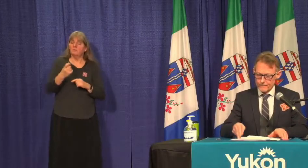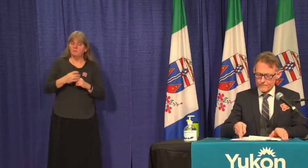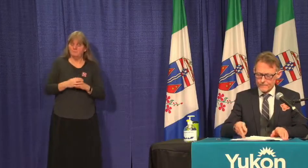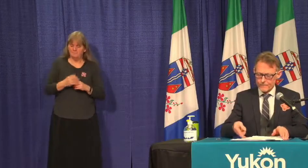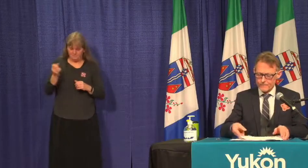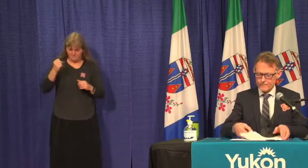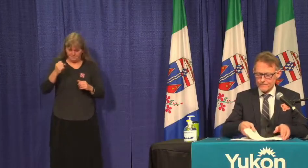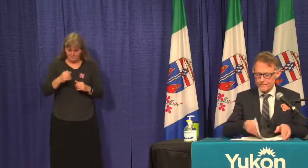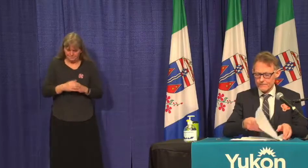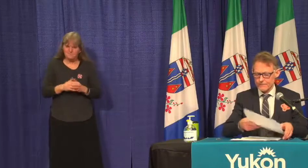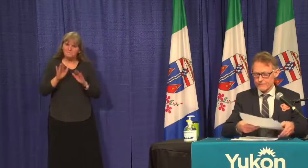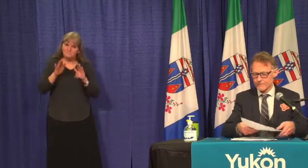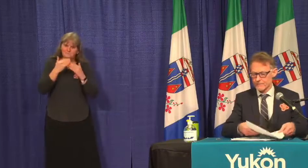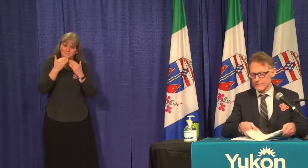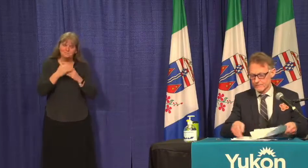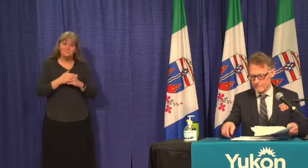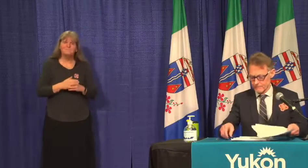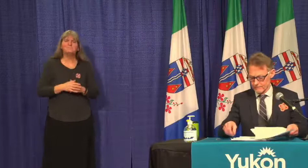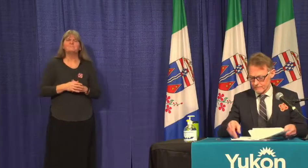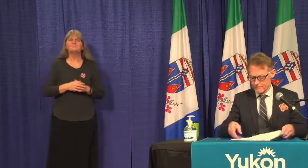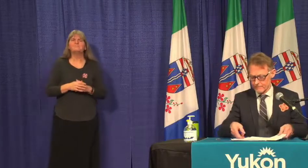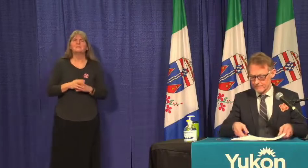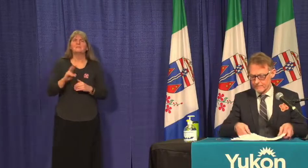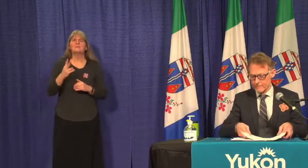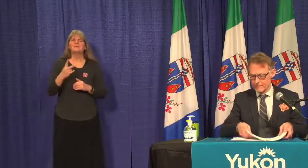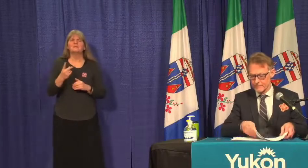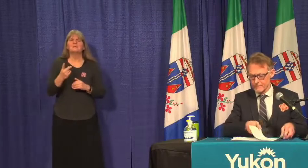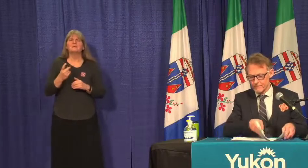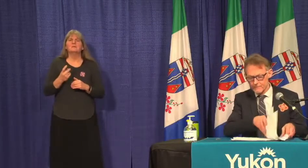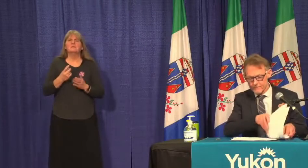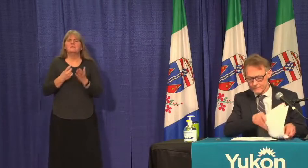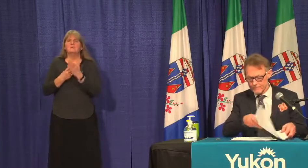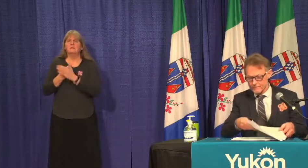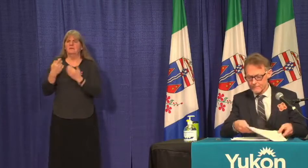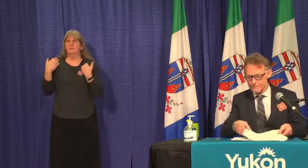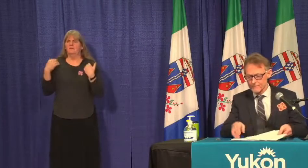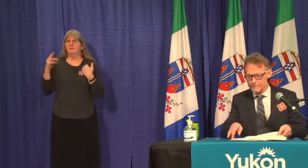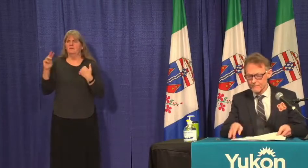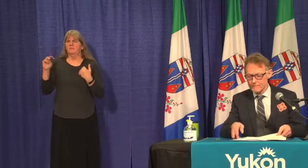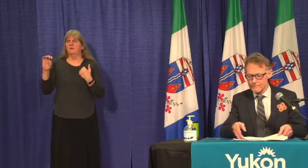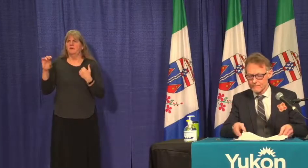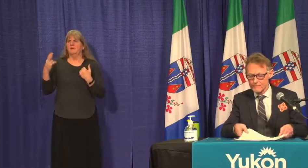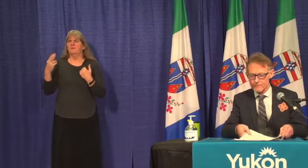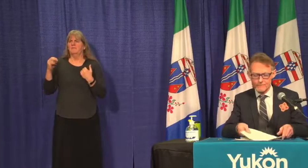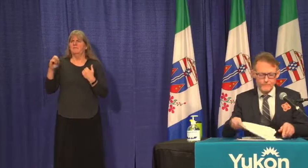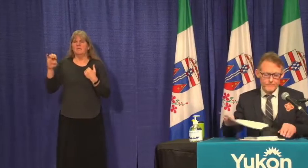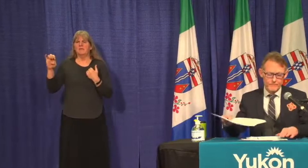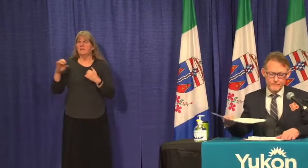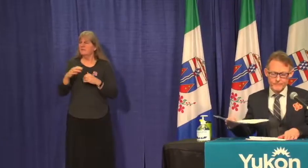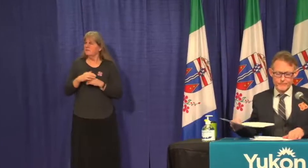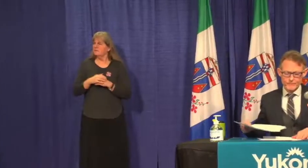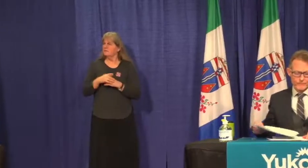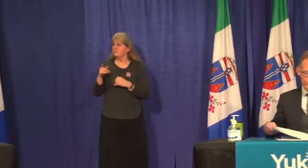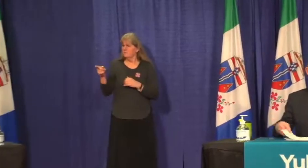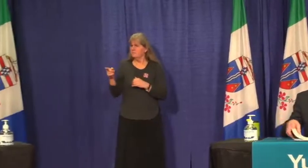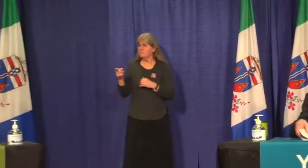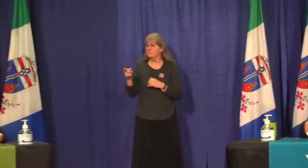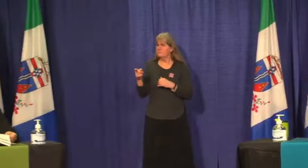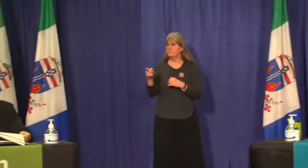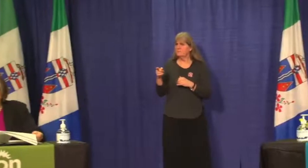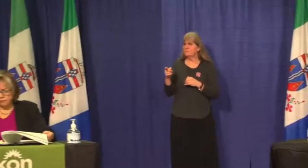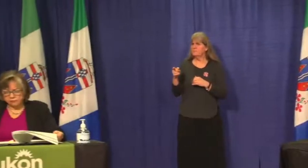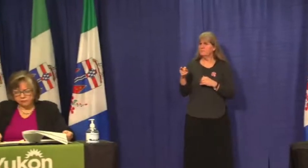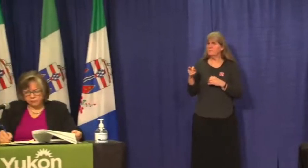Yeah, thank you. That's great. I guess my second question is probably for Minister McPhee. I was just curious if there's any more context around the